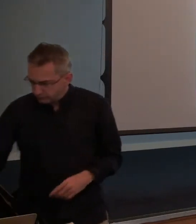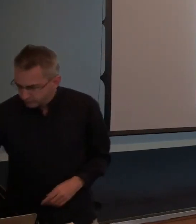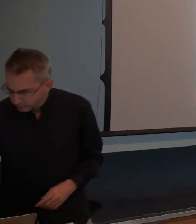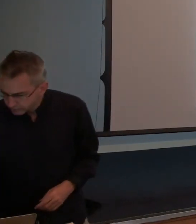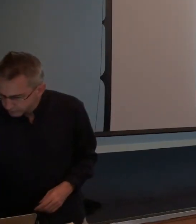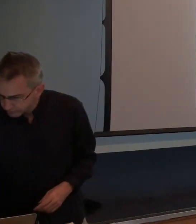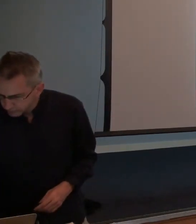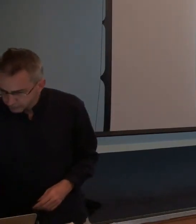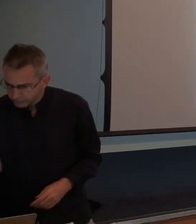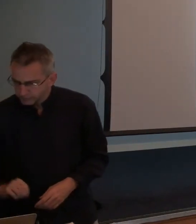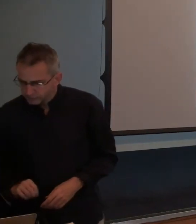So,